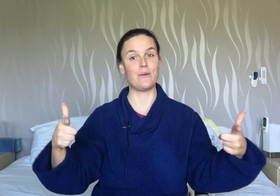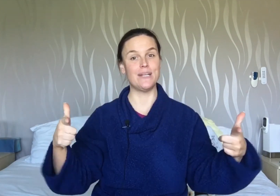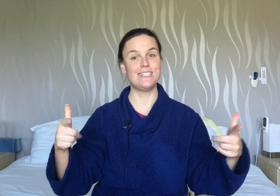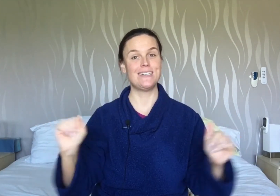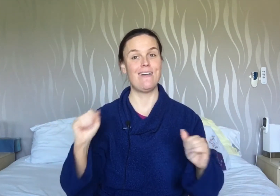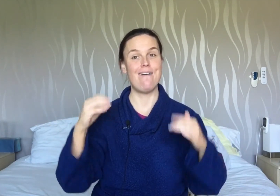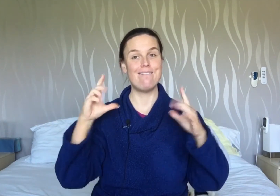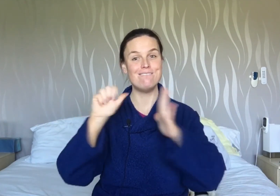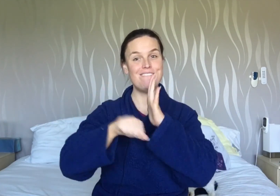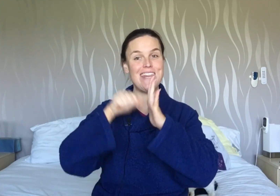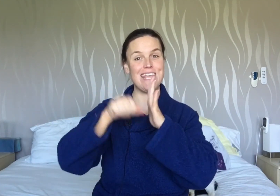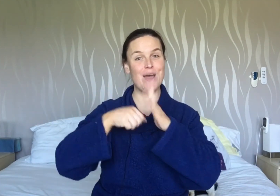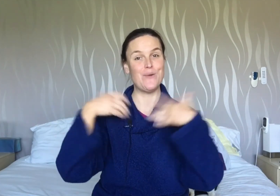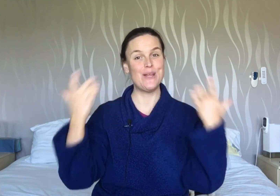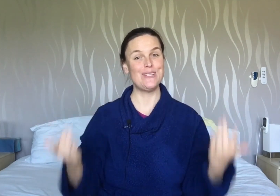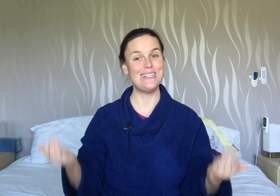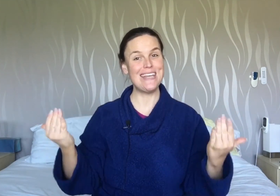Language video today.